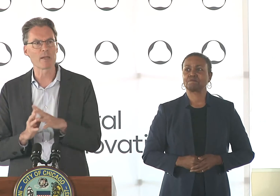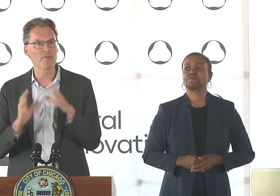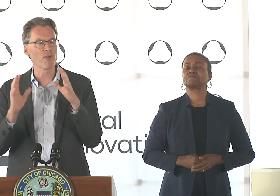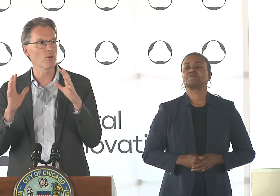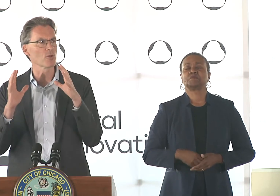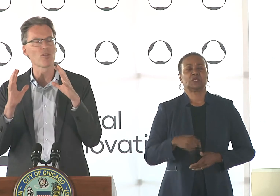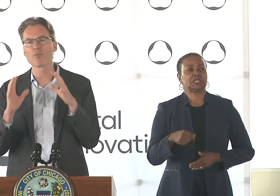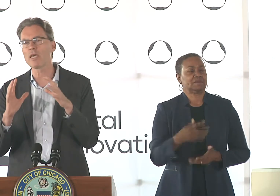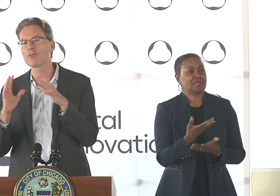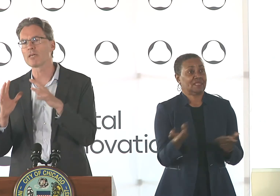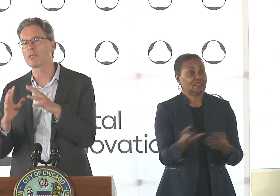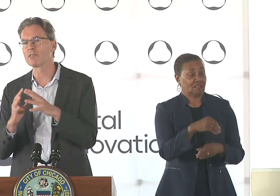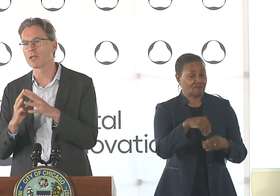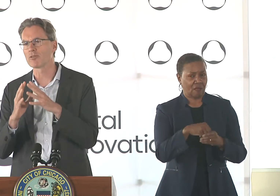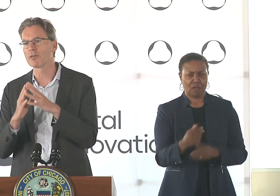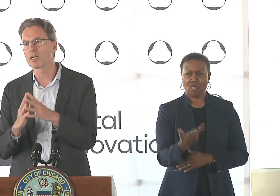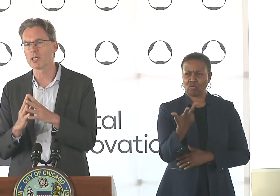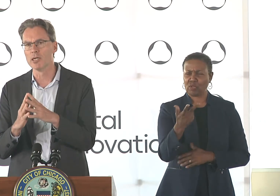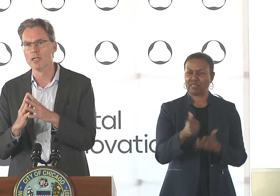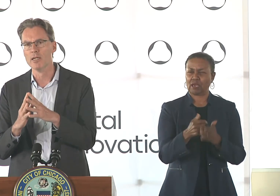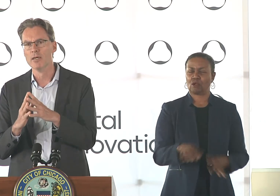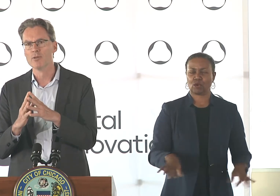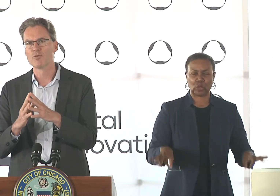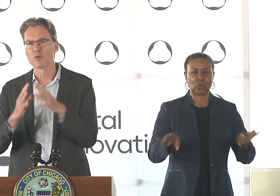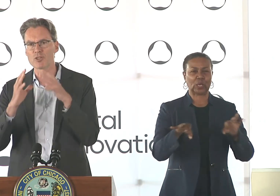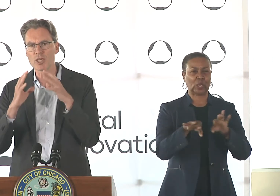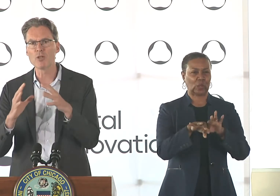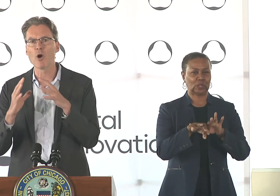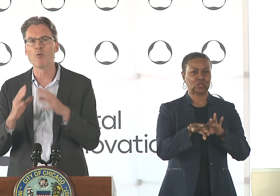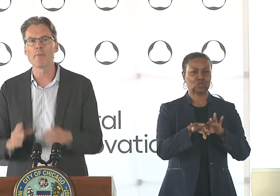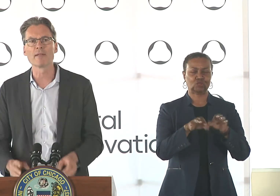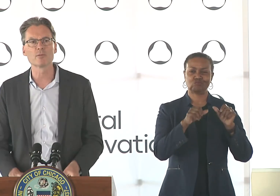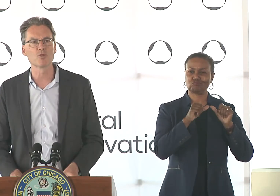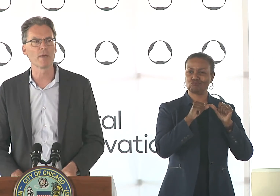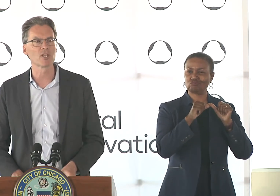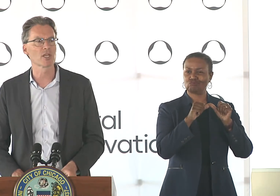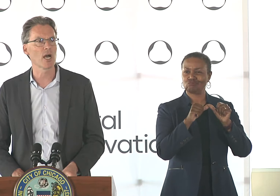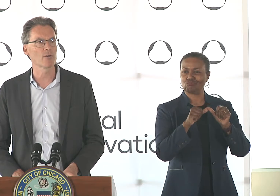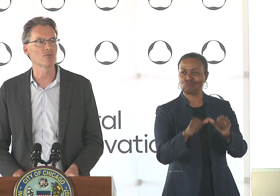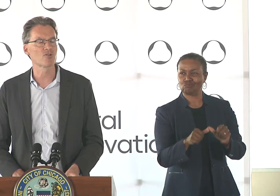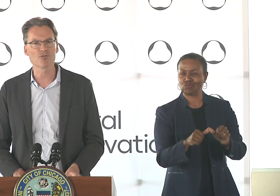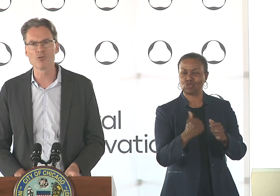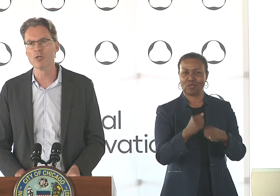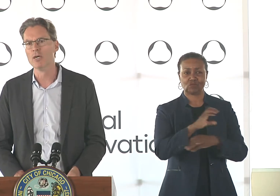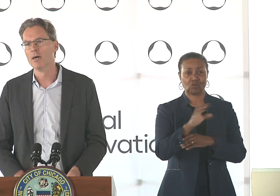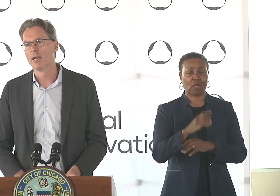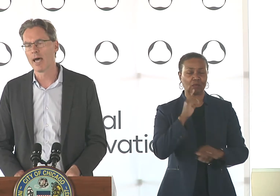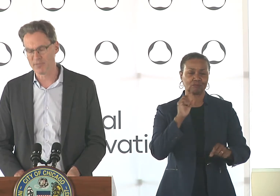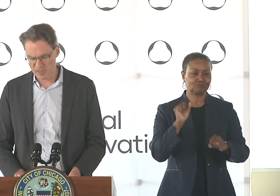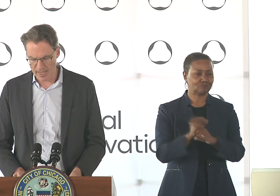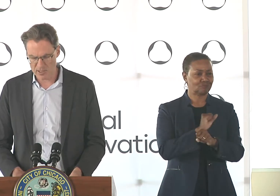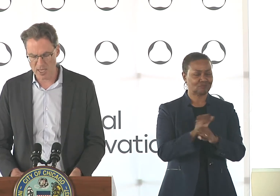ingredients, but let me focus on 3 ingredients that are critical to continue our momentum to make Chicago a true life science